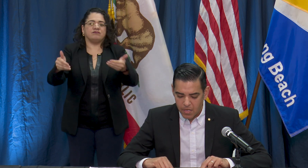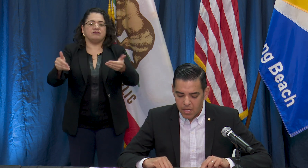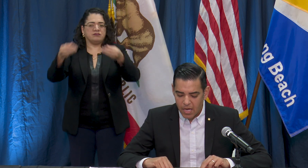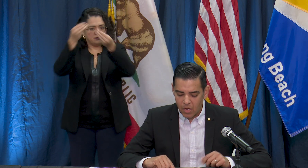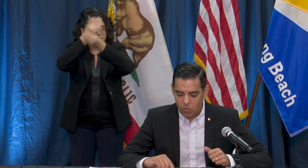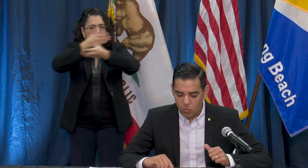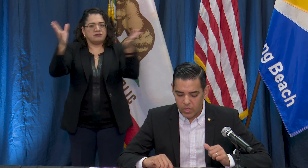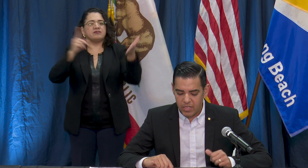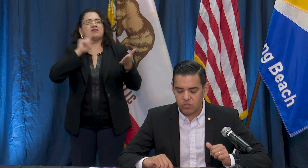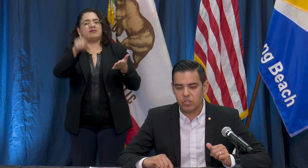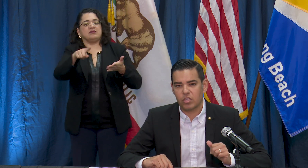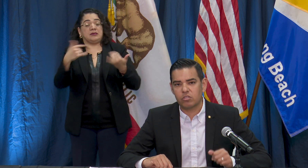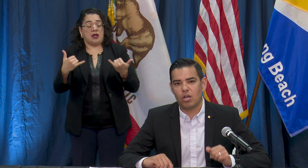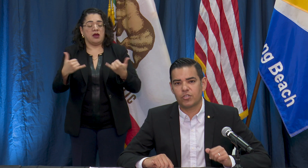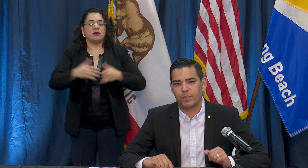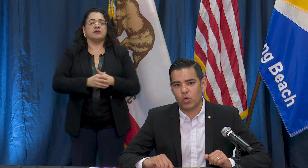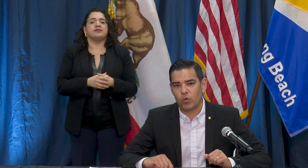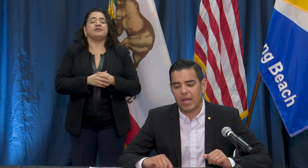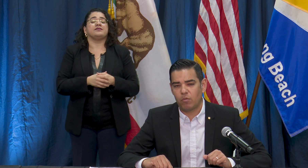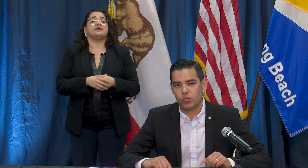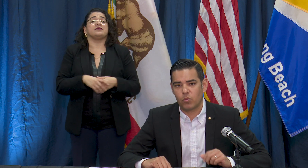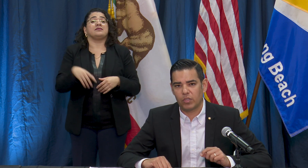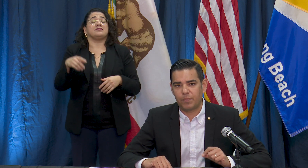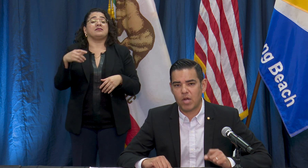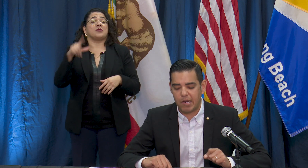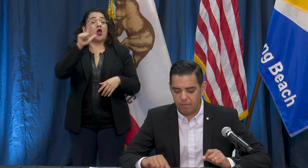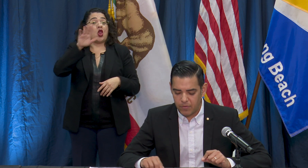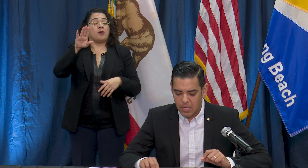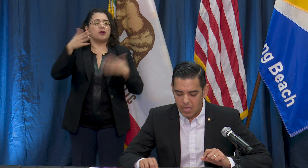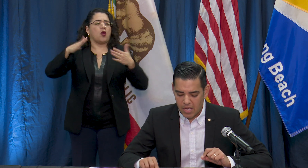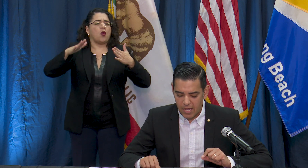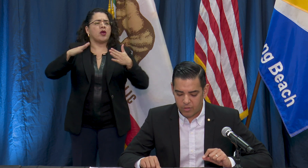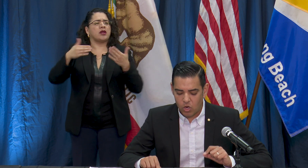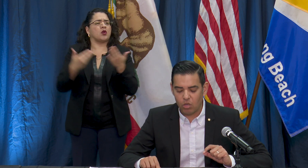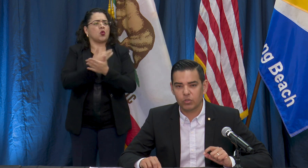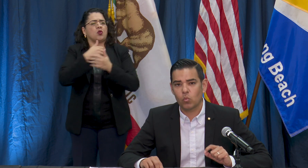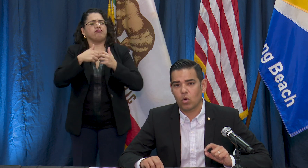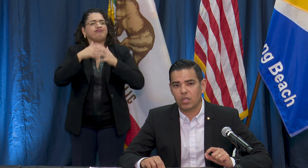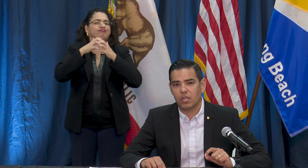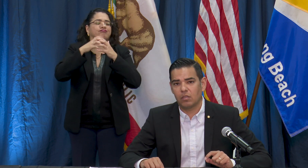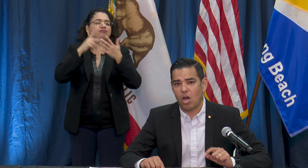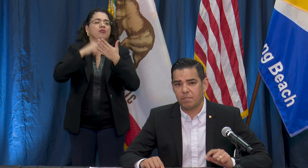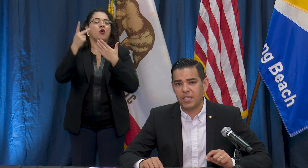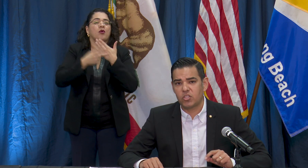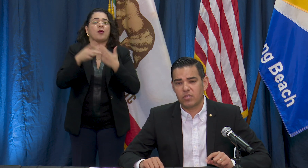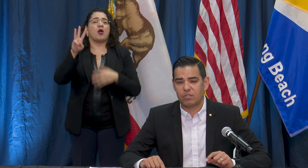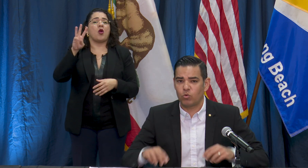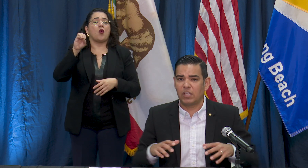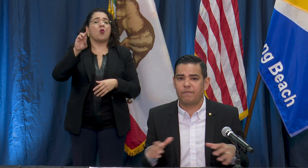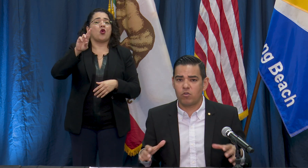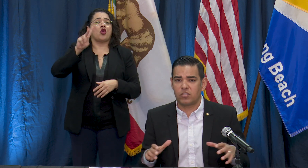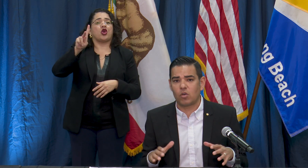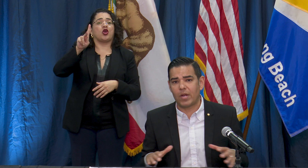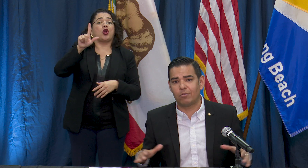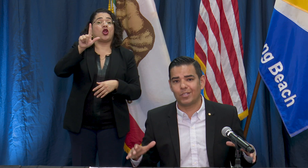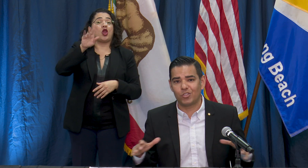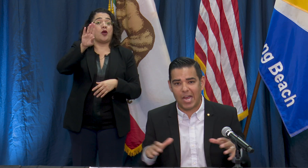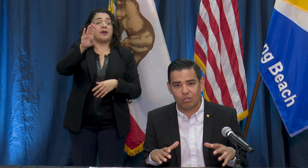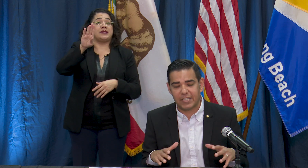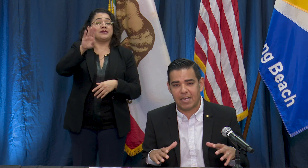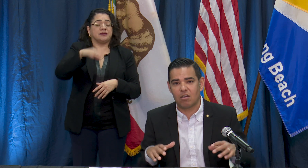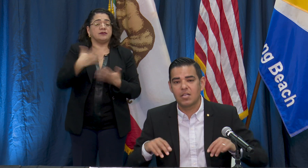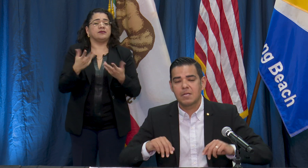important. We just launched a program which we're really proud of called Work Long Beach that's really focused